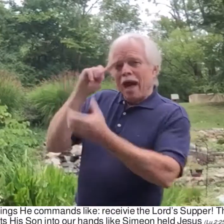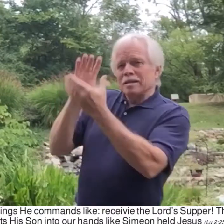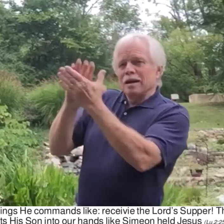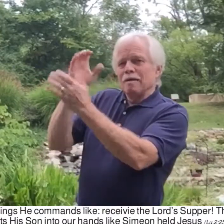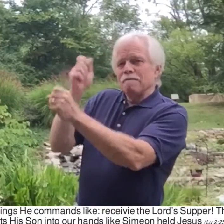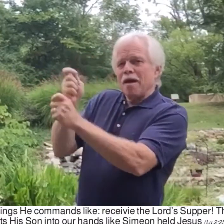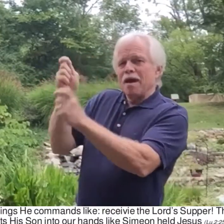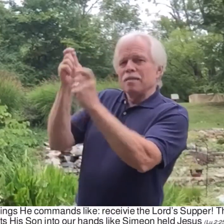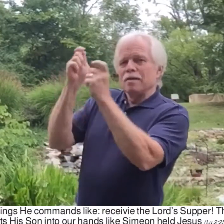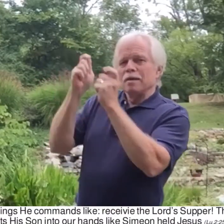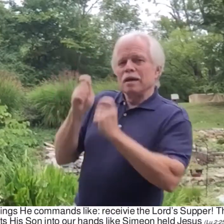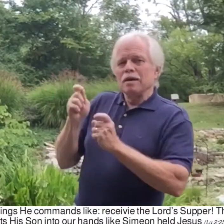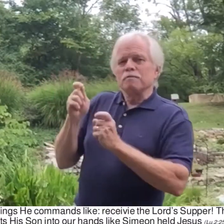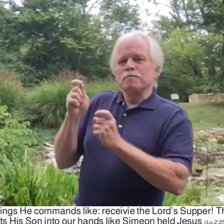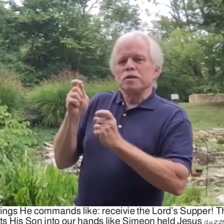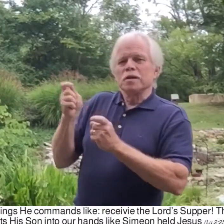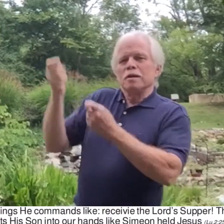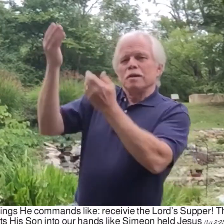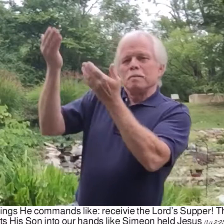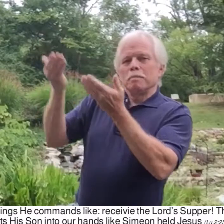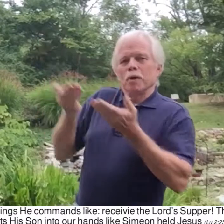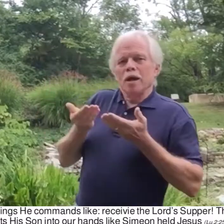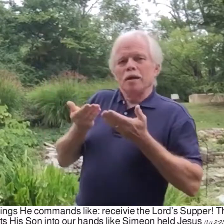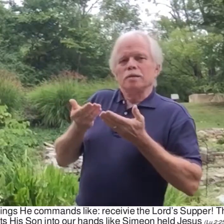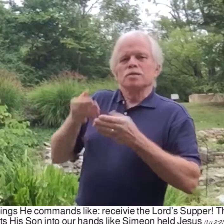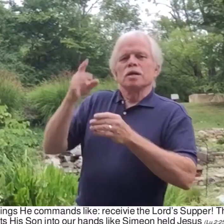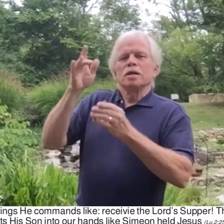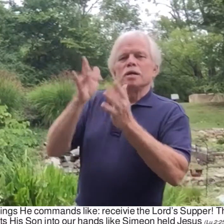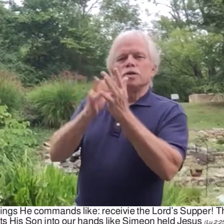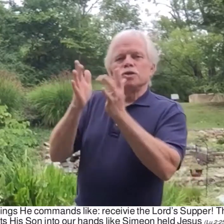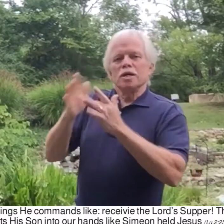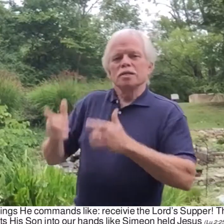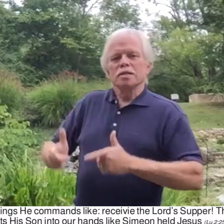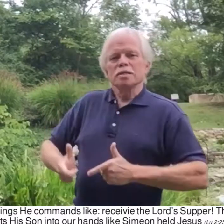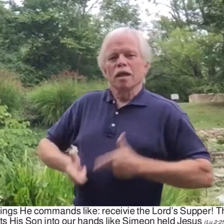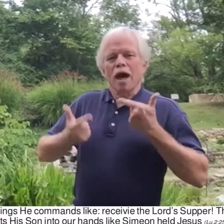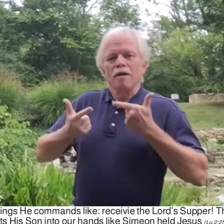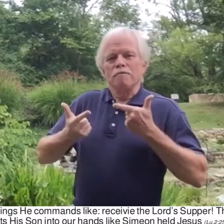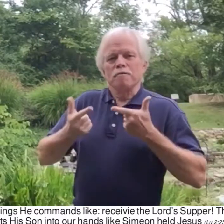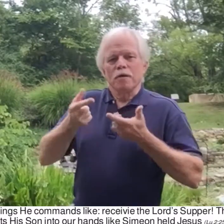That faith gift brings Jesus' life